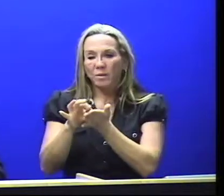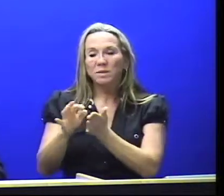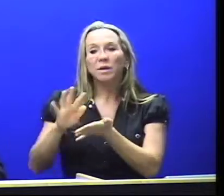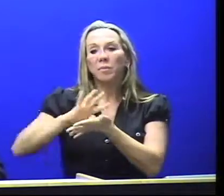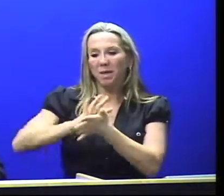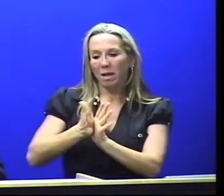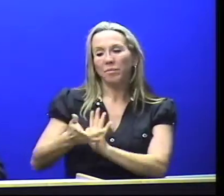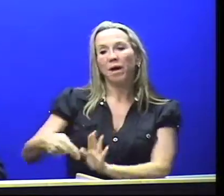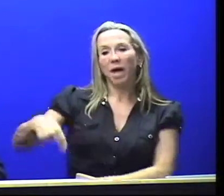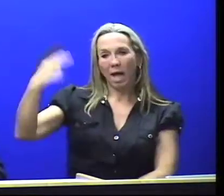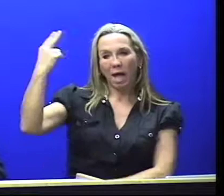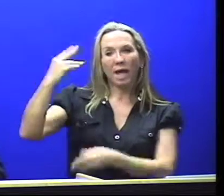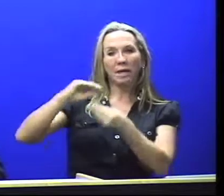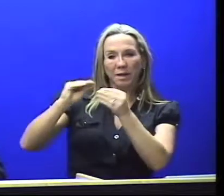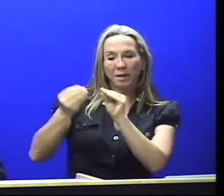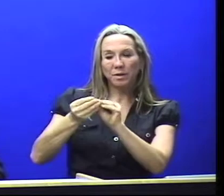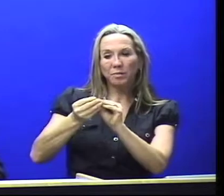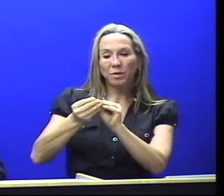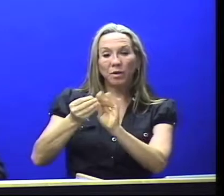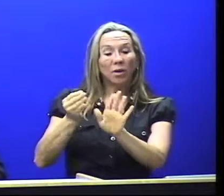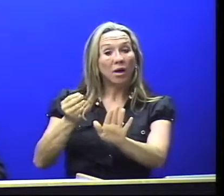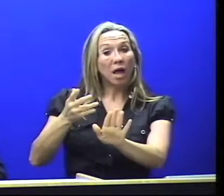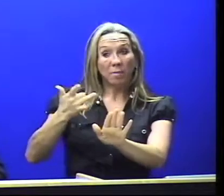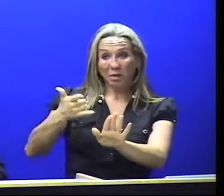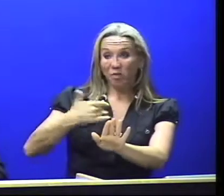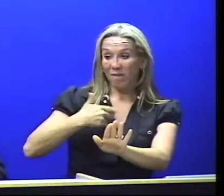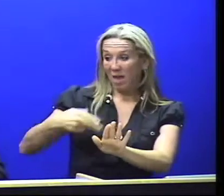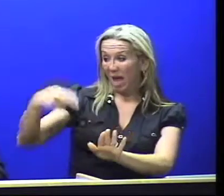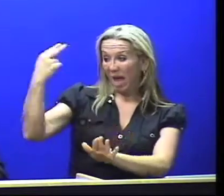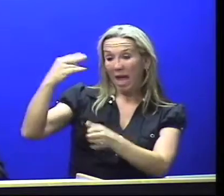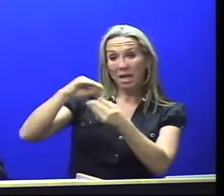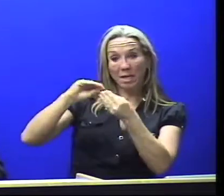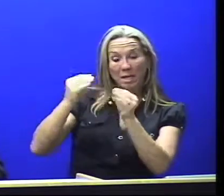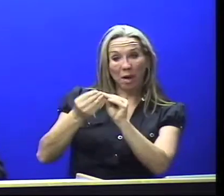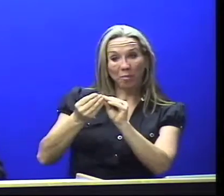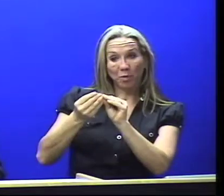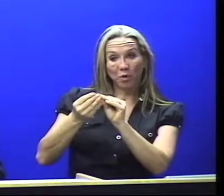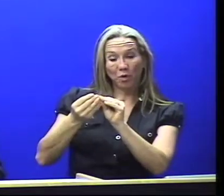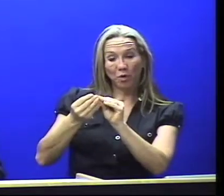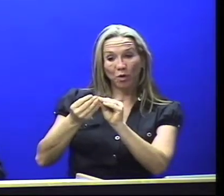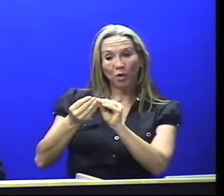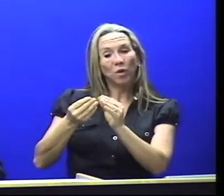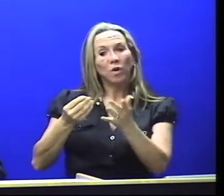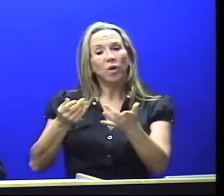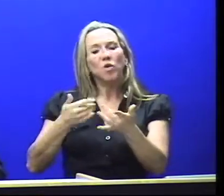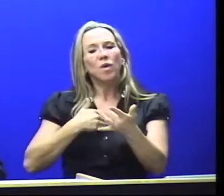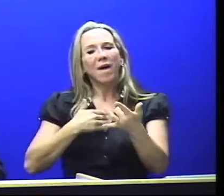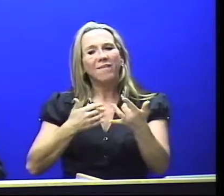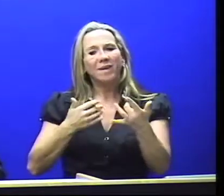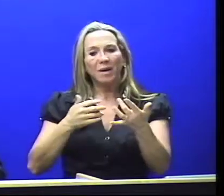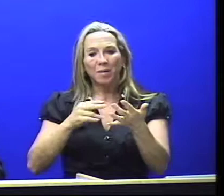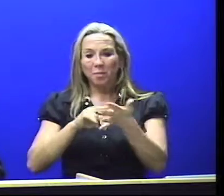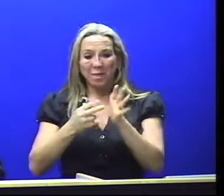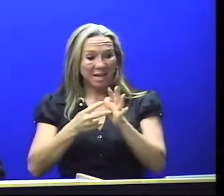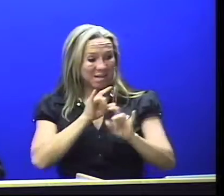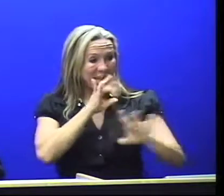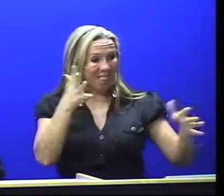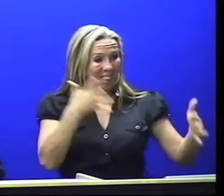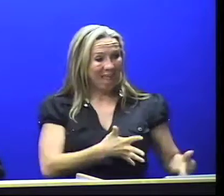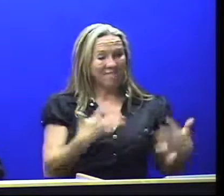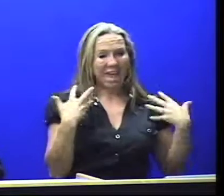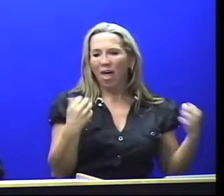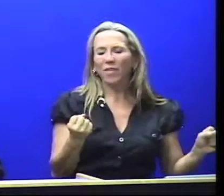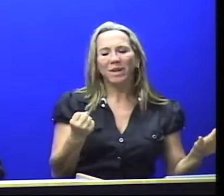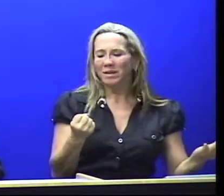become very high. But that doesn't mean they're normal healthy cells. You actually have a lot of leukemia and